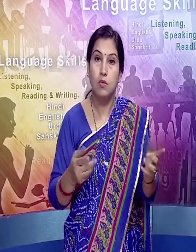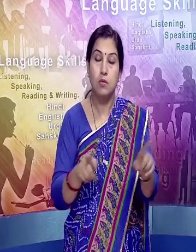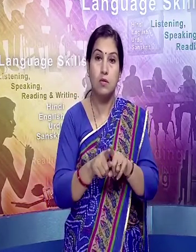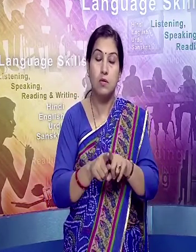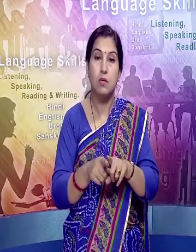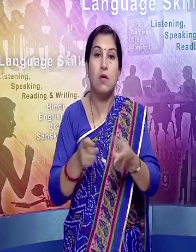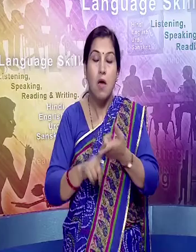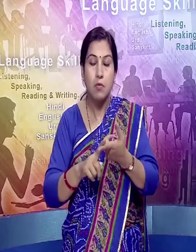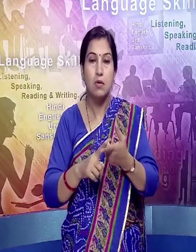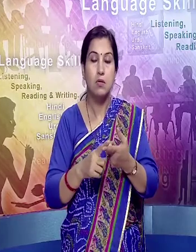malnutrition